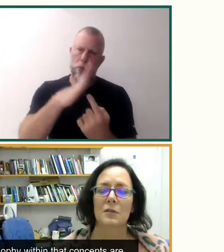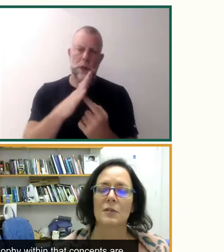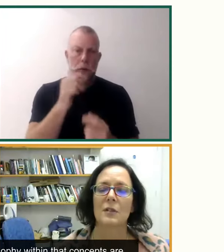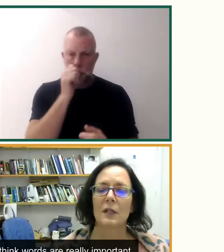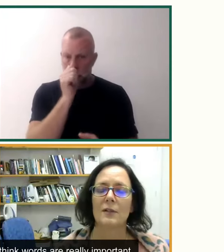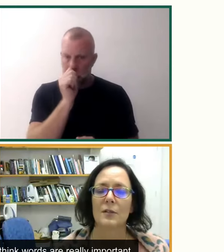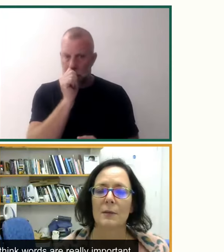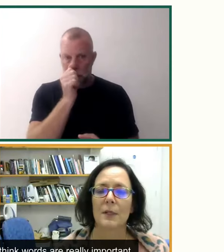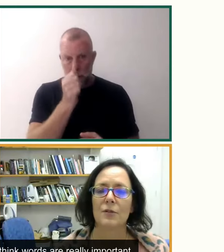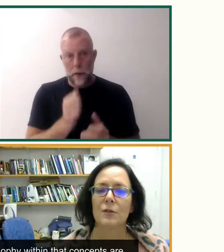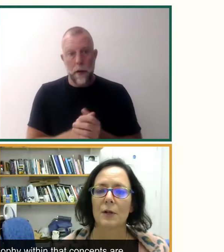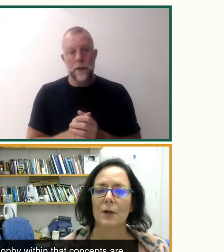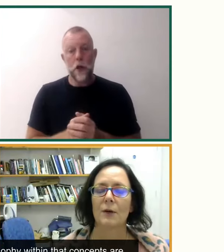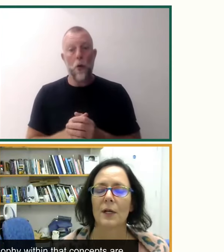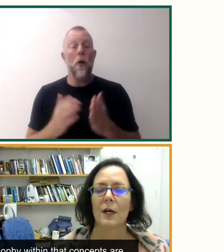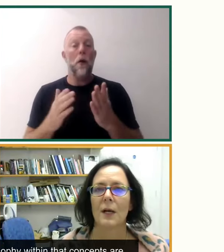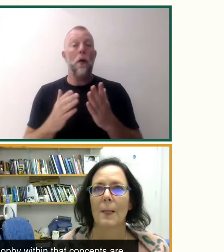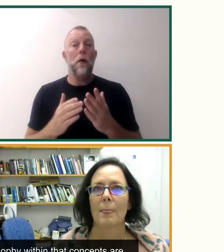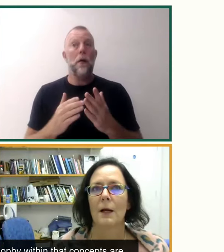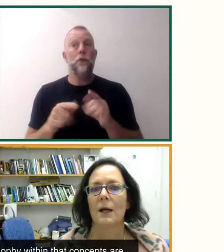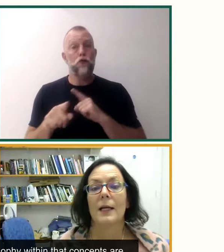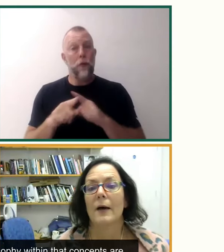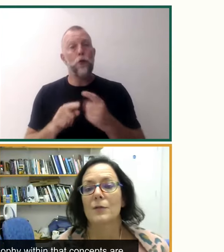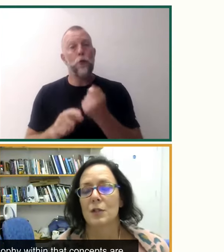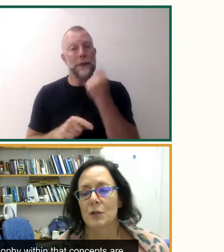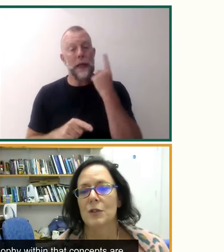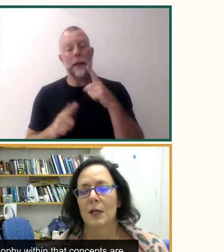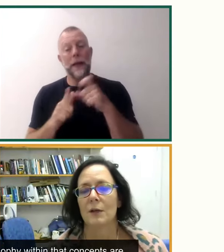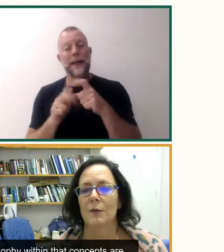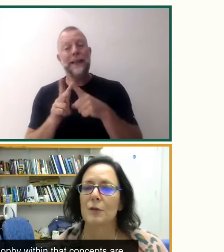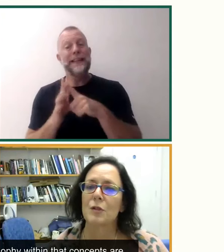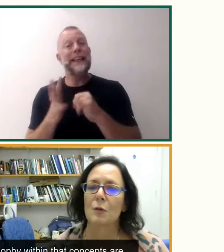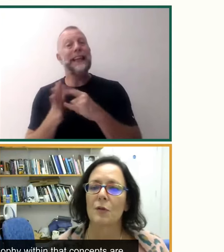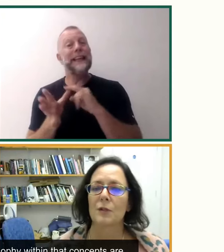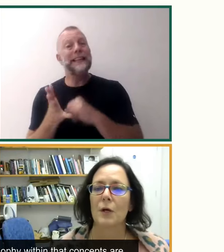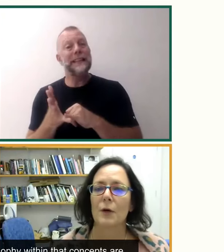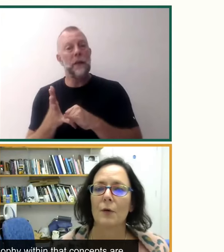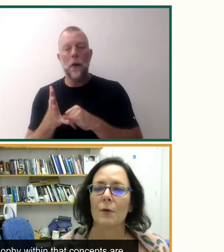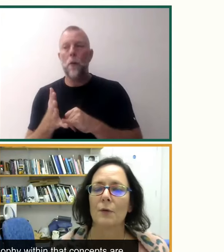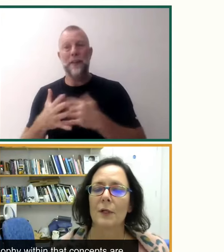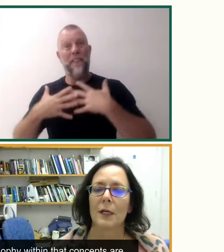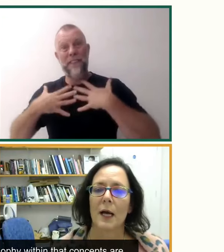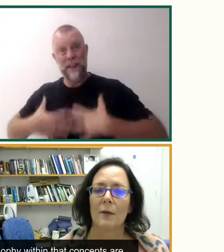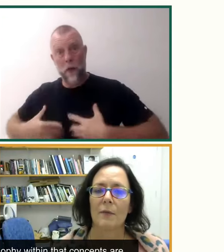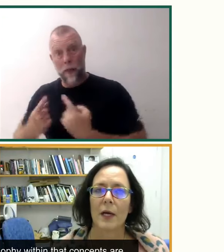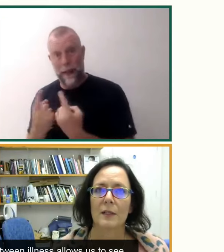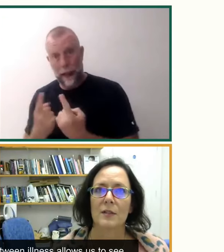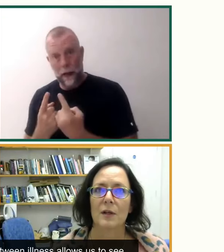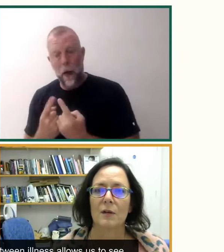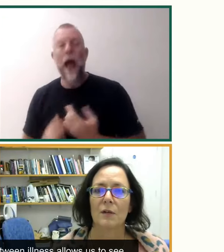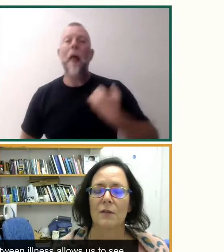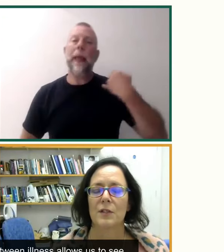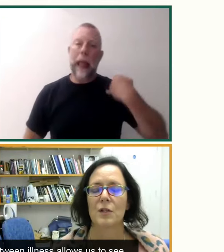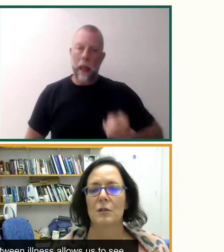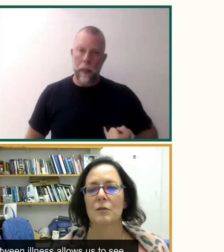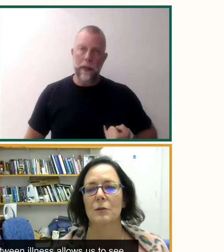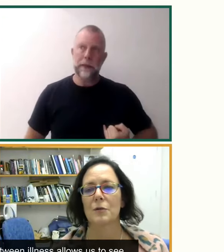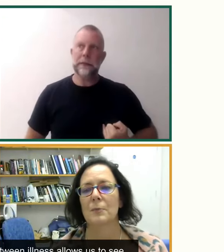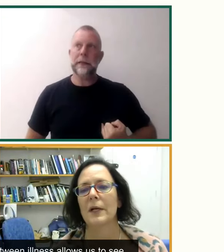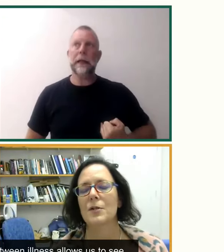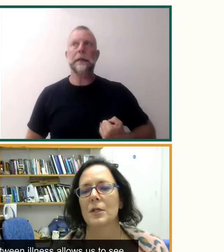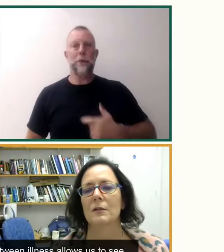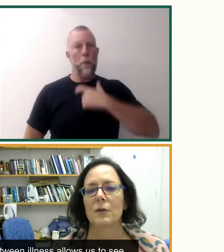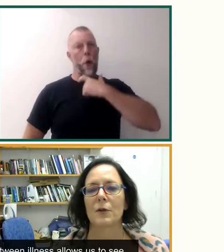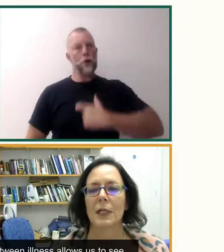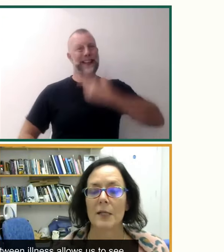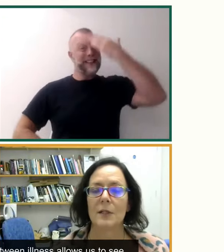distinction between disease and illness that I mentioned earlier allows us to see that there's two things going on. And as a physician